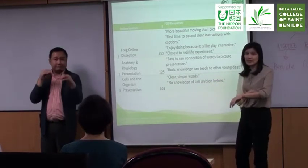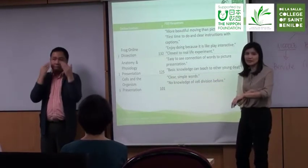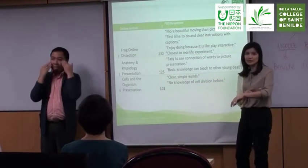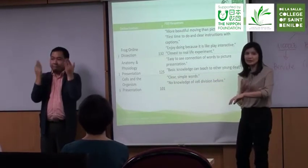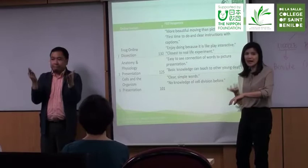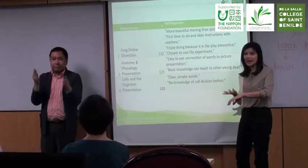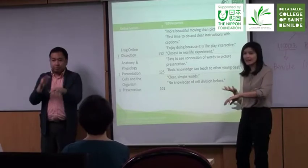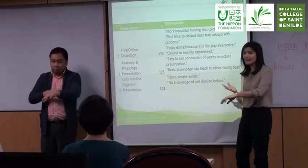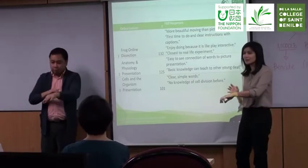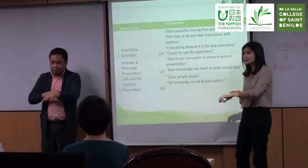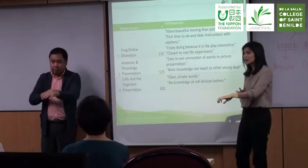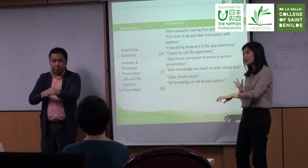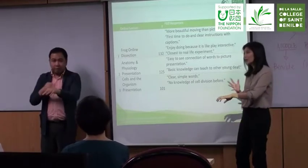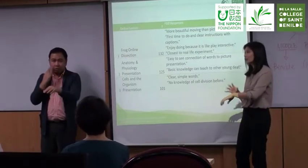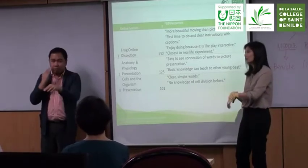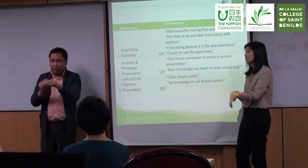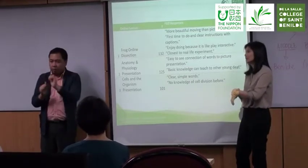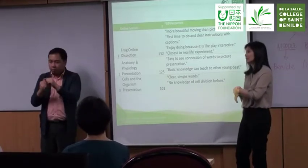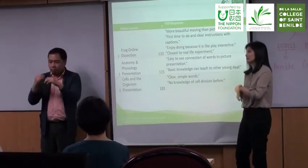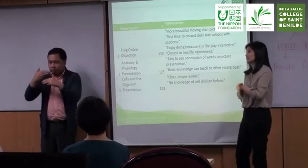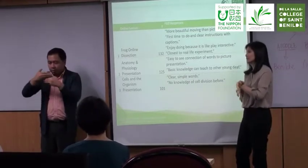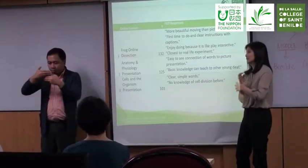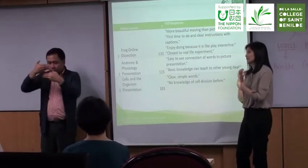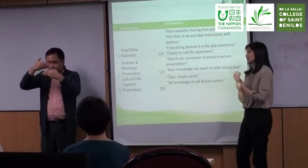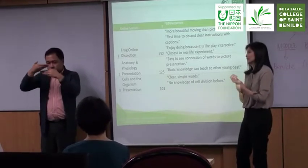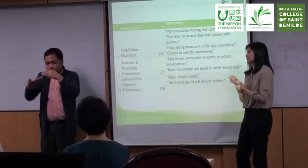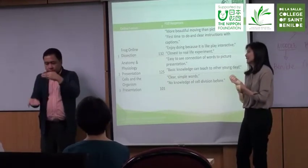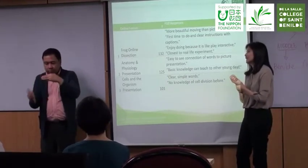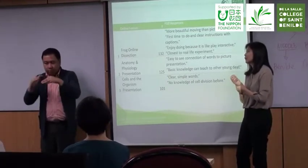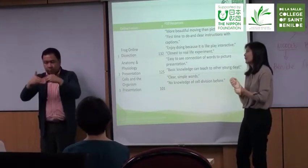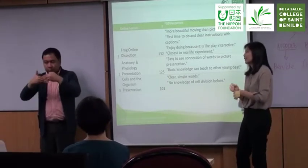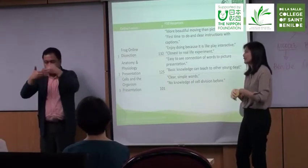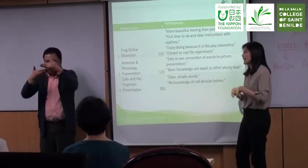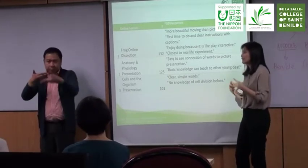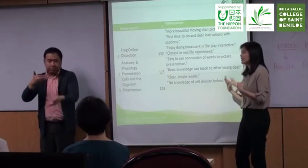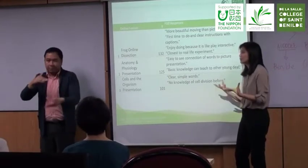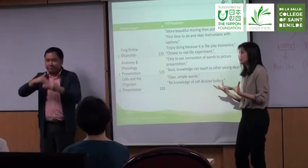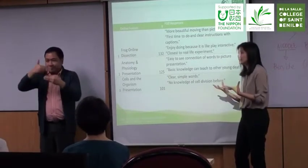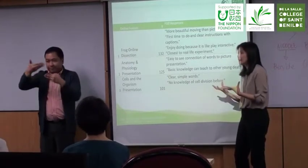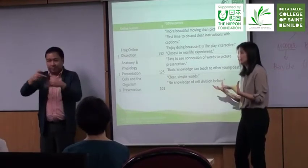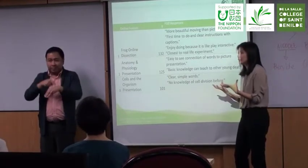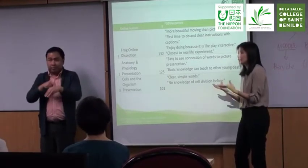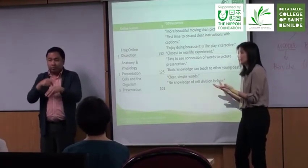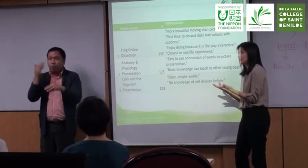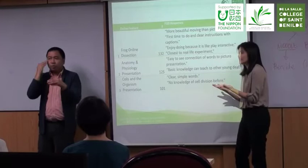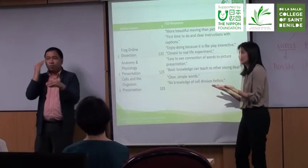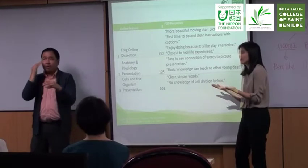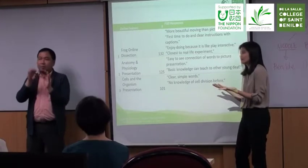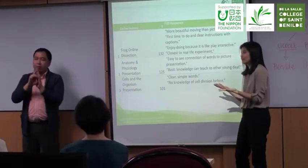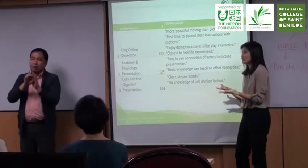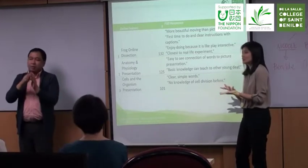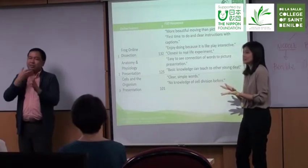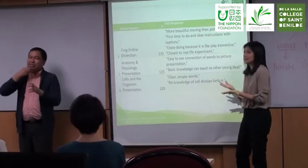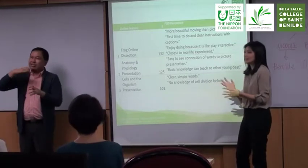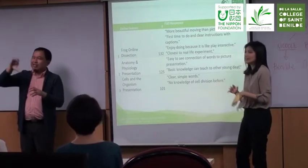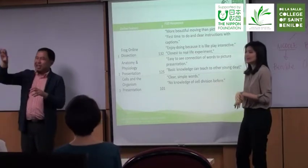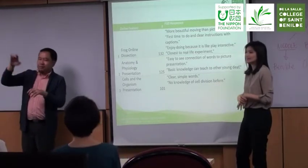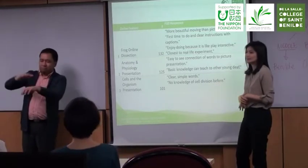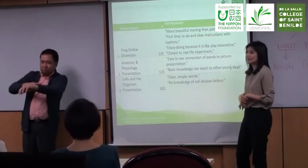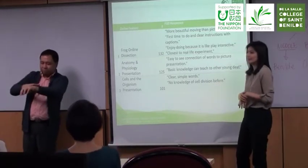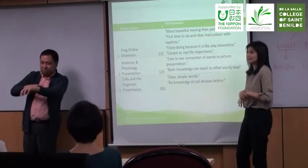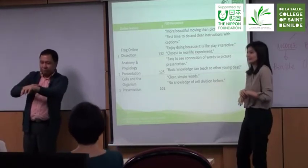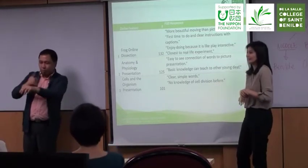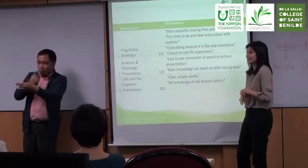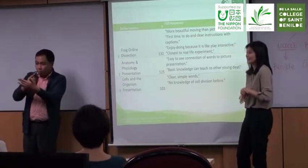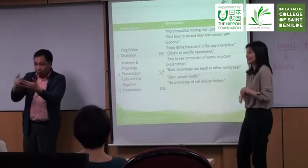the skin cells would die, it would grow. Kaya daw pala when they have sunburn after a week, it's like fresh skin na